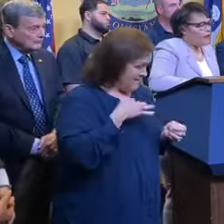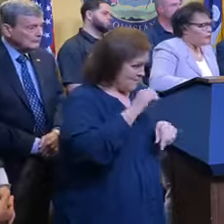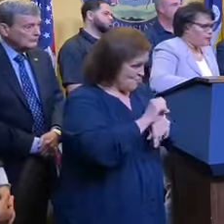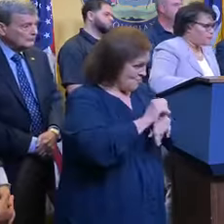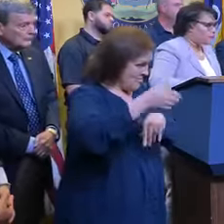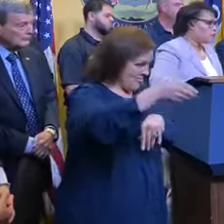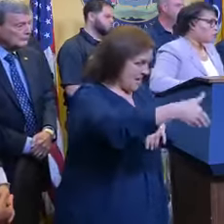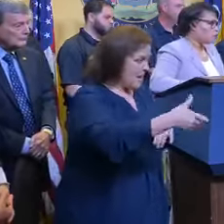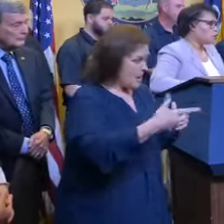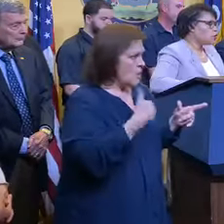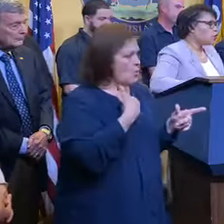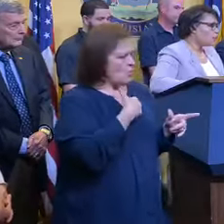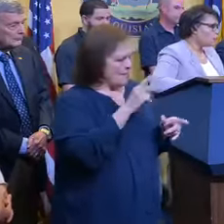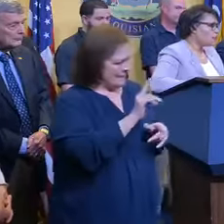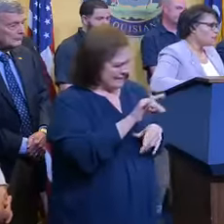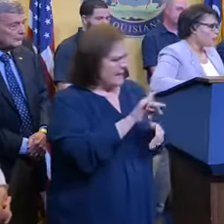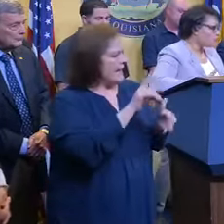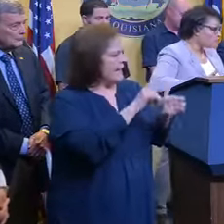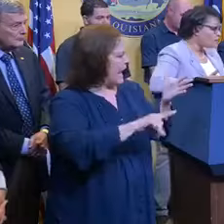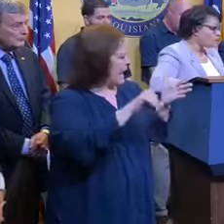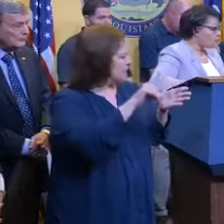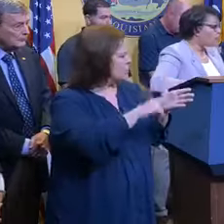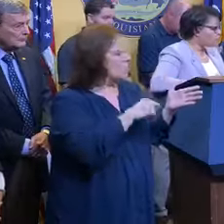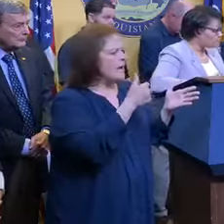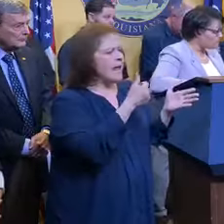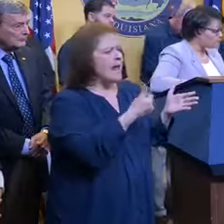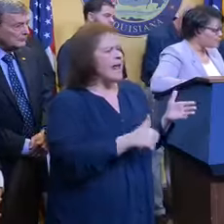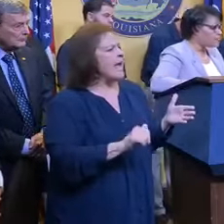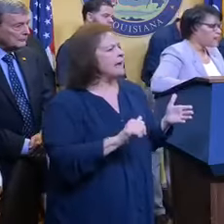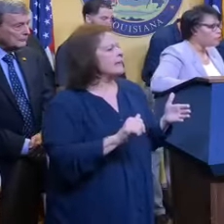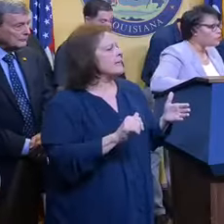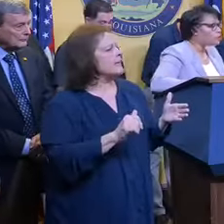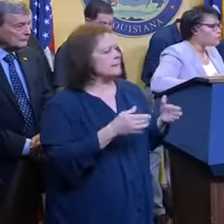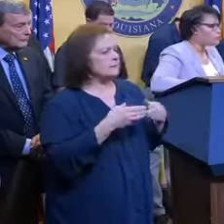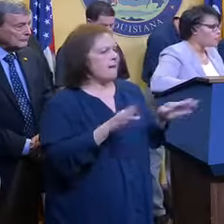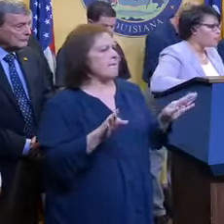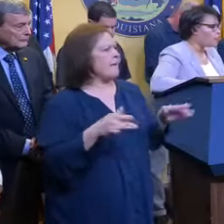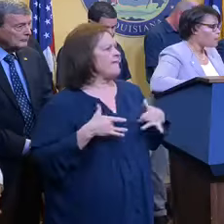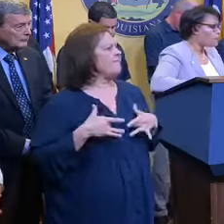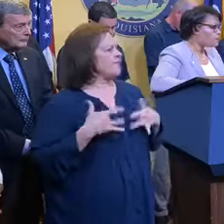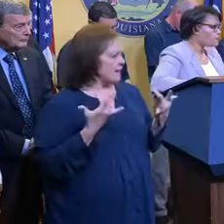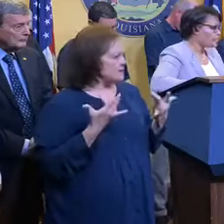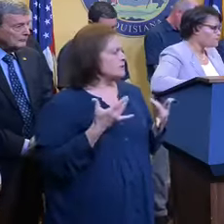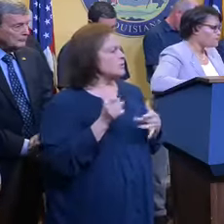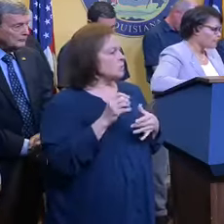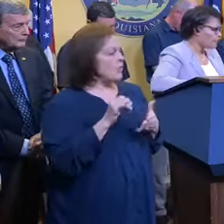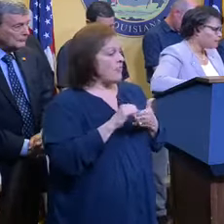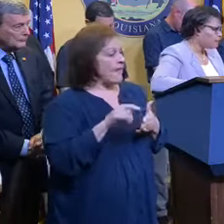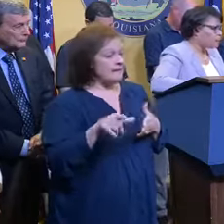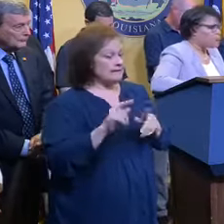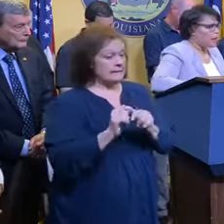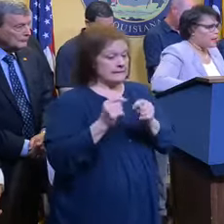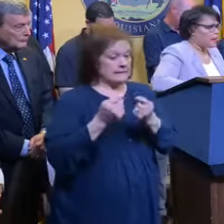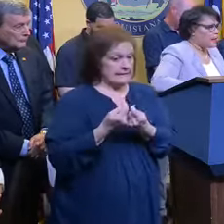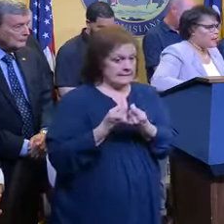we have canceled, public permitted events that would free up our public safety